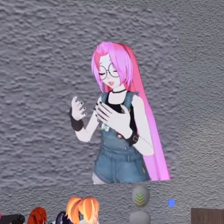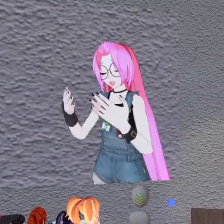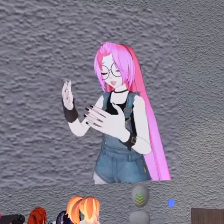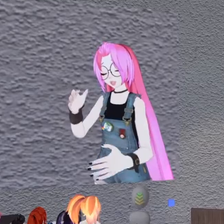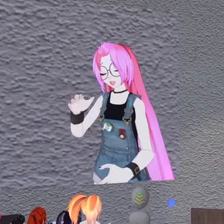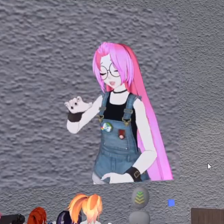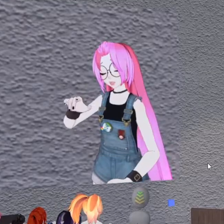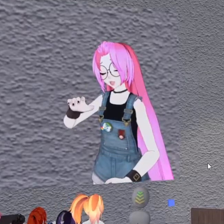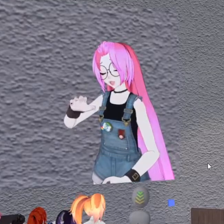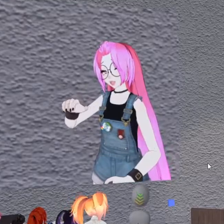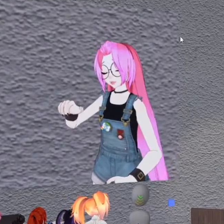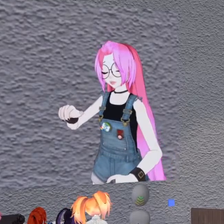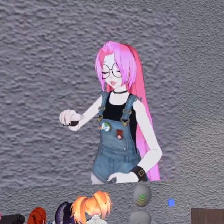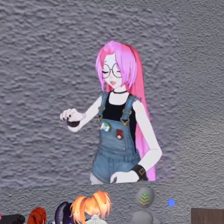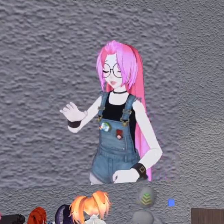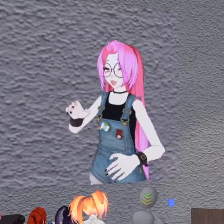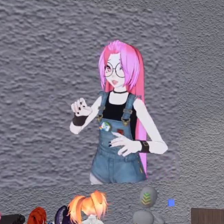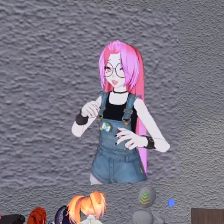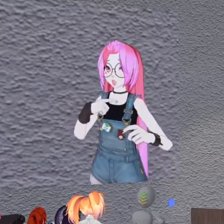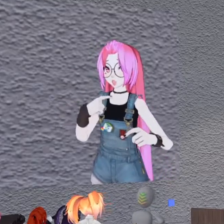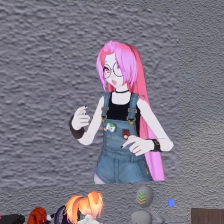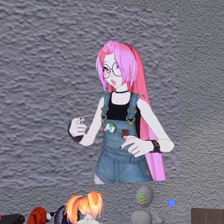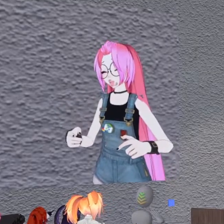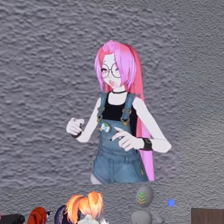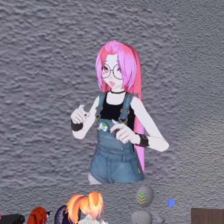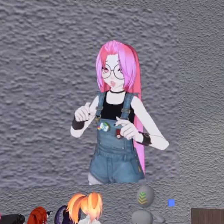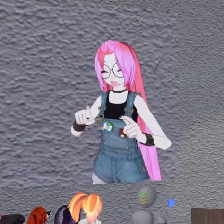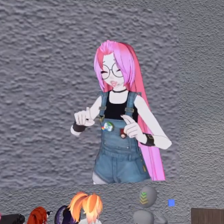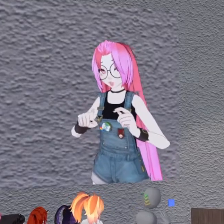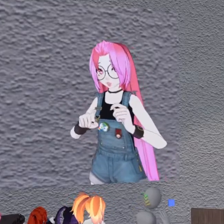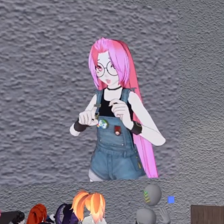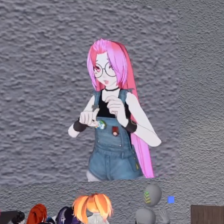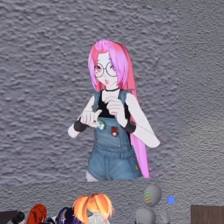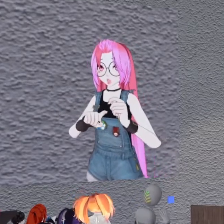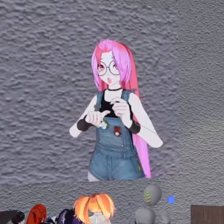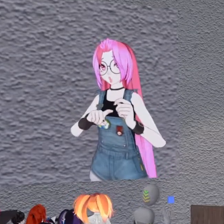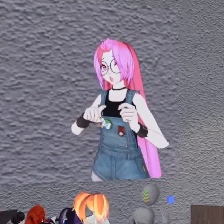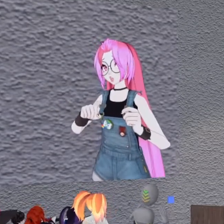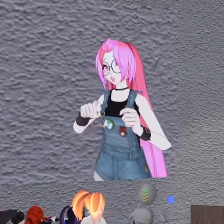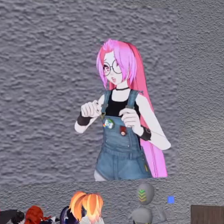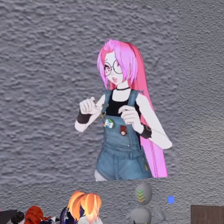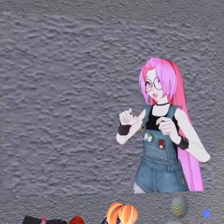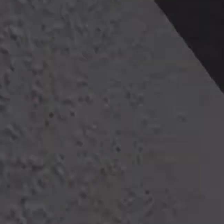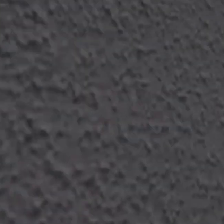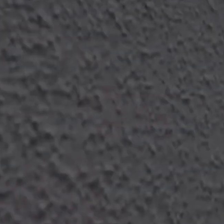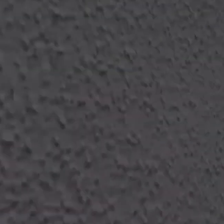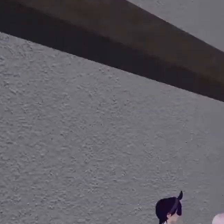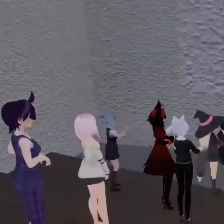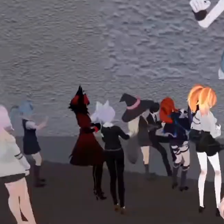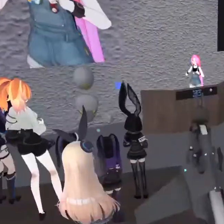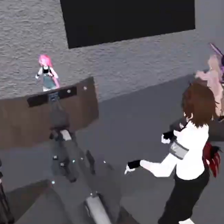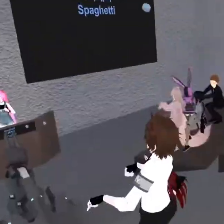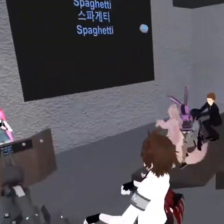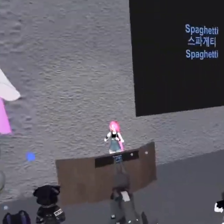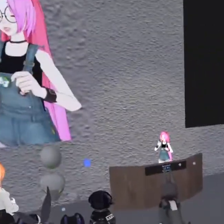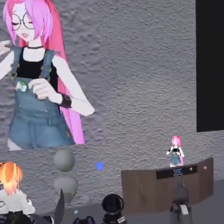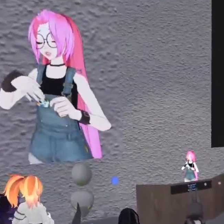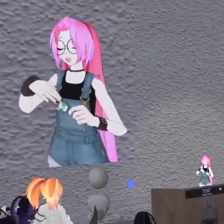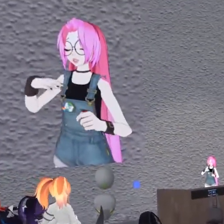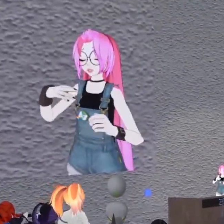recommend fingerspelling. So it's like I always tell people like when there's always these like weird words that have like really like strange